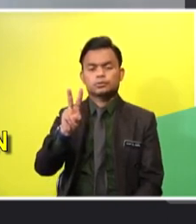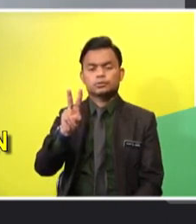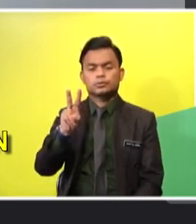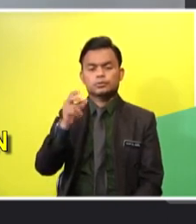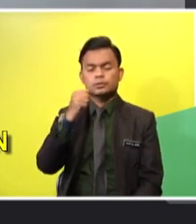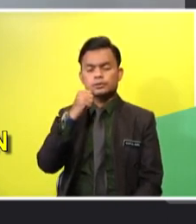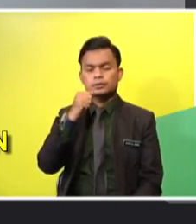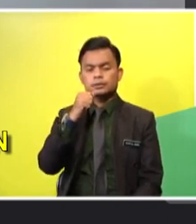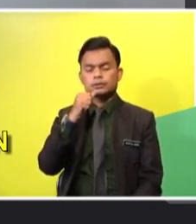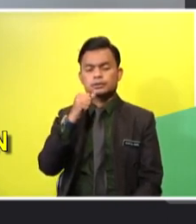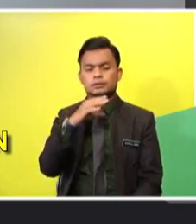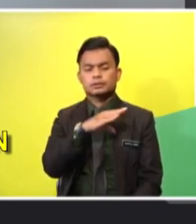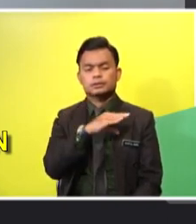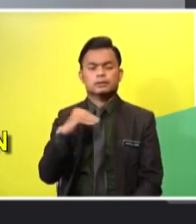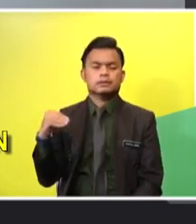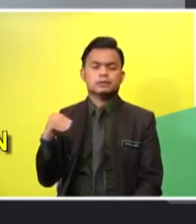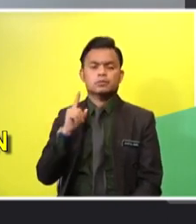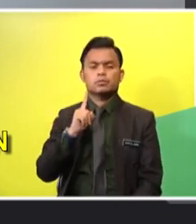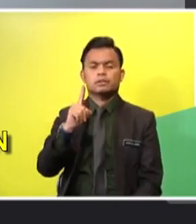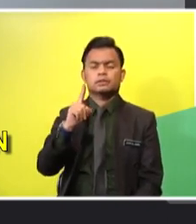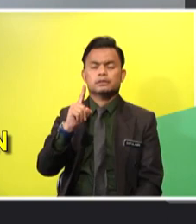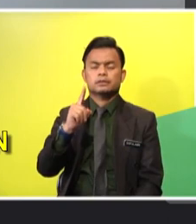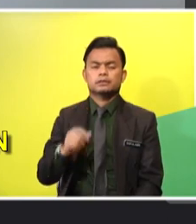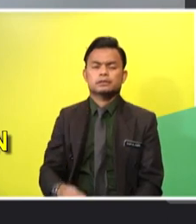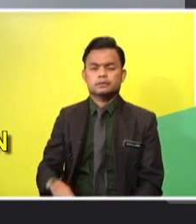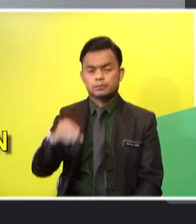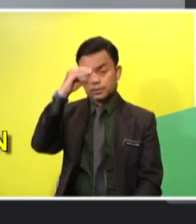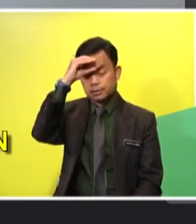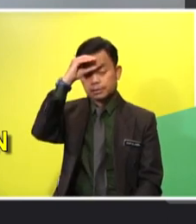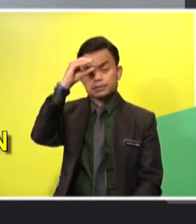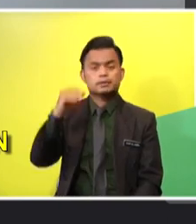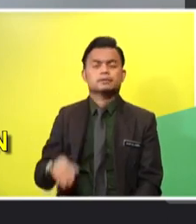sister and one okay, brother.